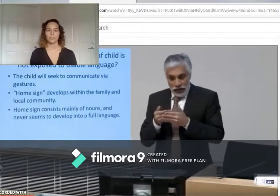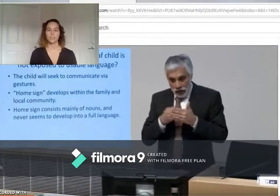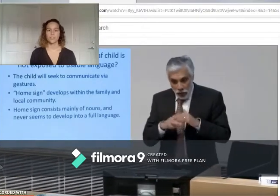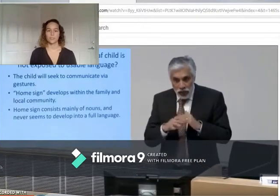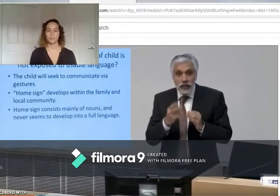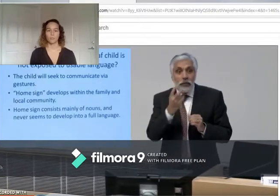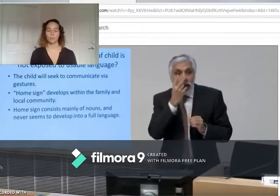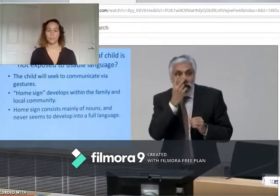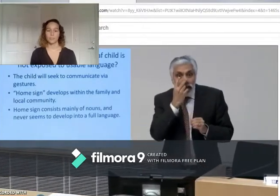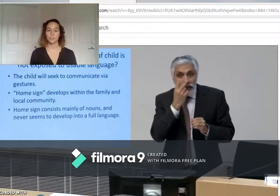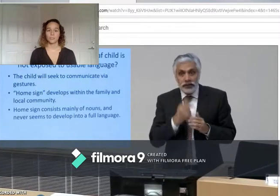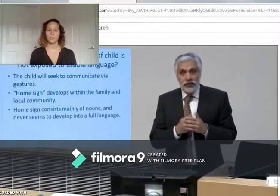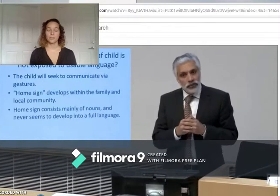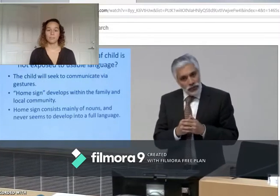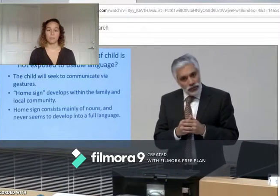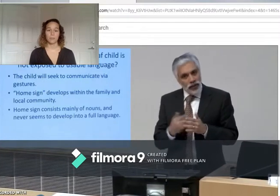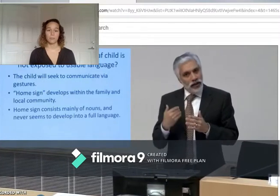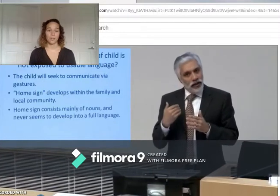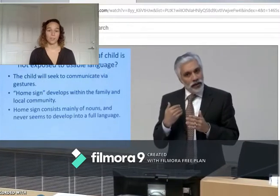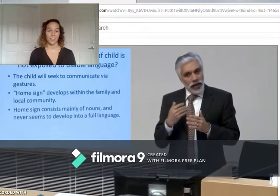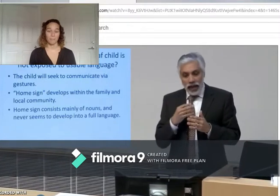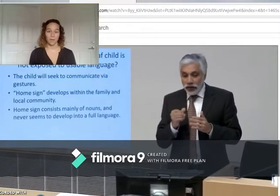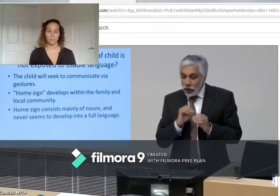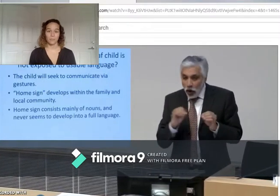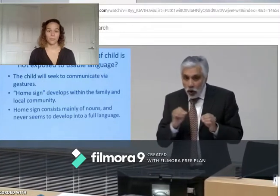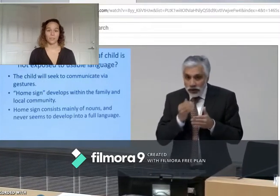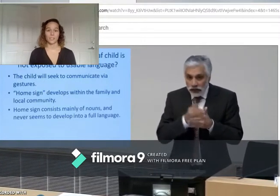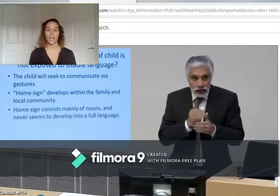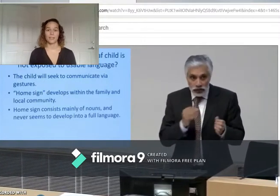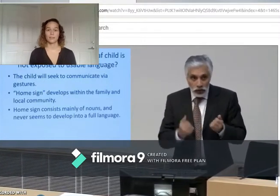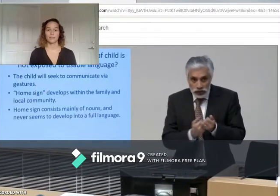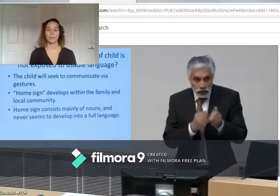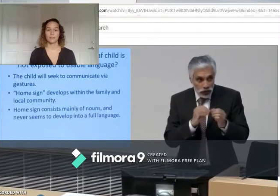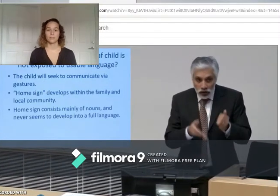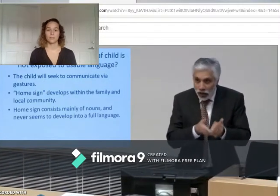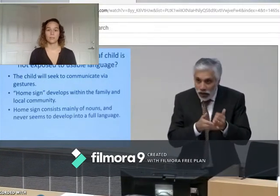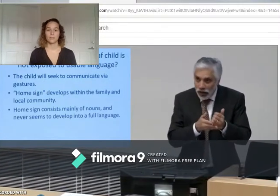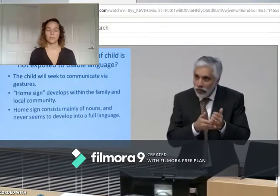Babies prefer touch over milk. If you leave a baby without a live mom, they'll die.